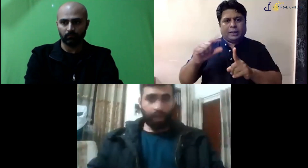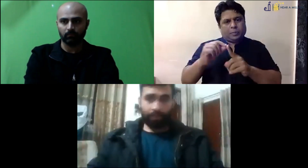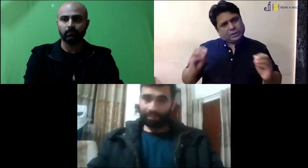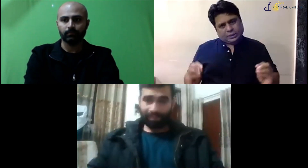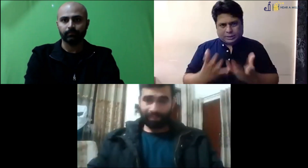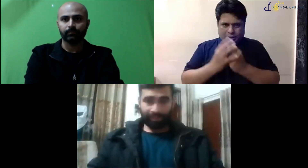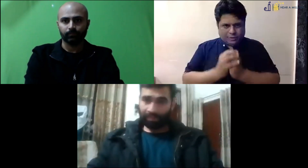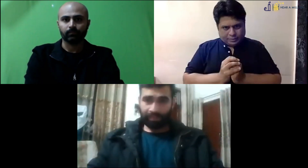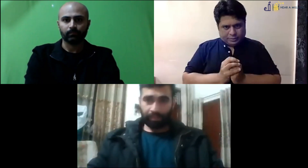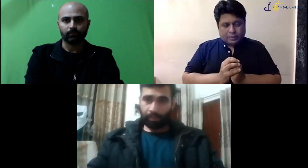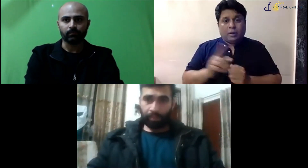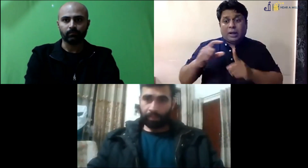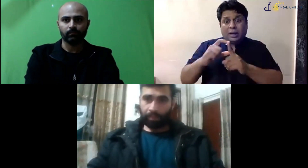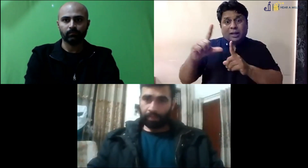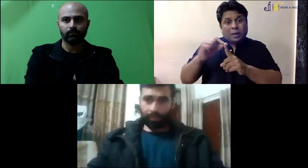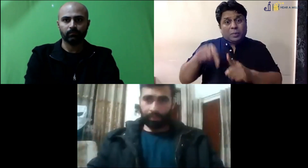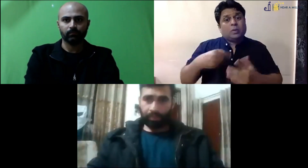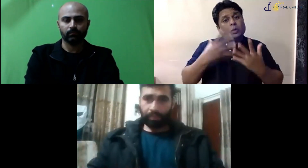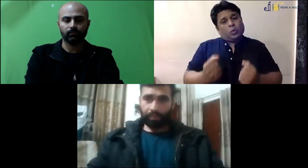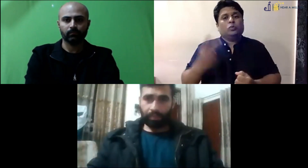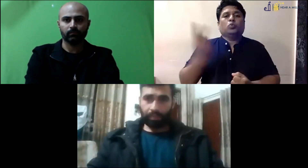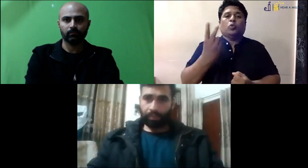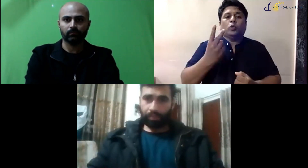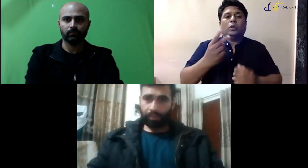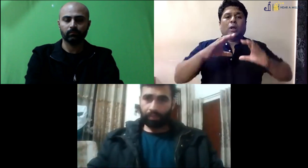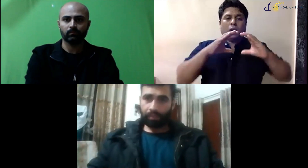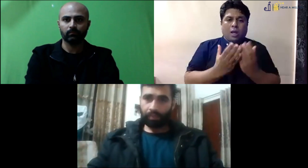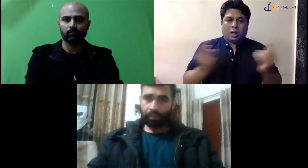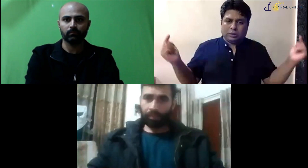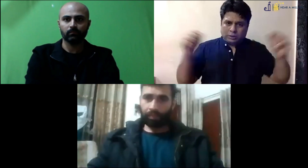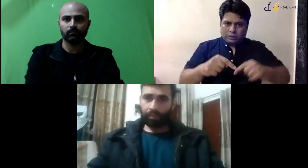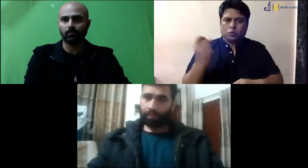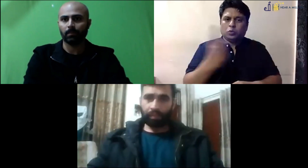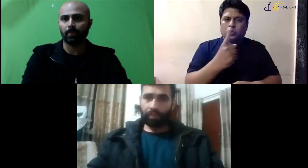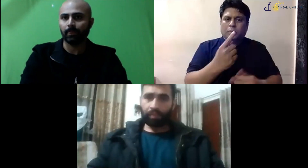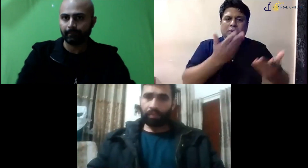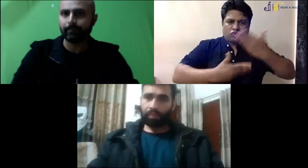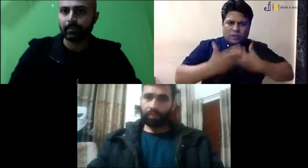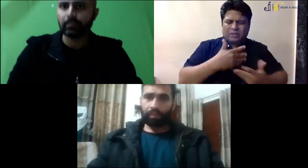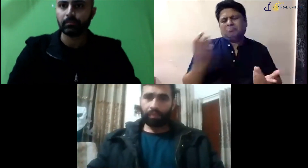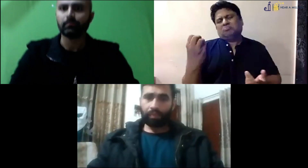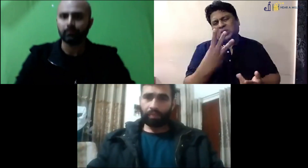here a million, right? They are starting with the DLP program. So DLP, they would like to have